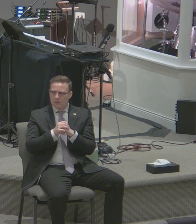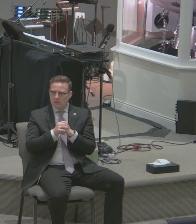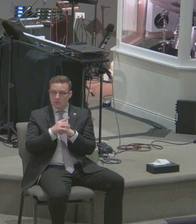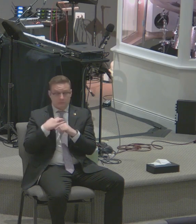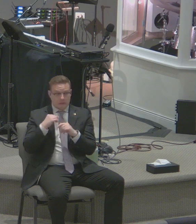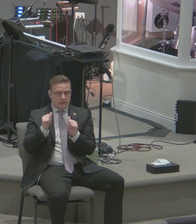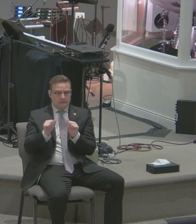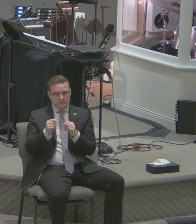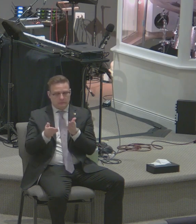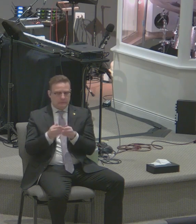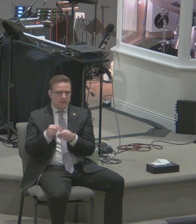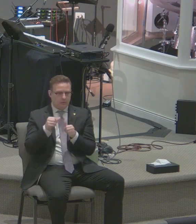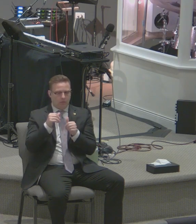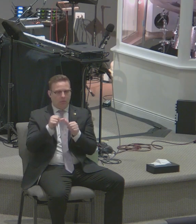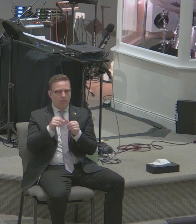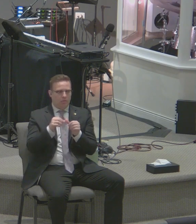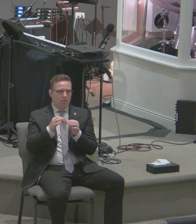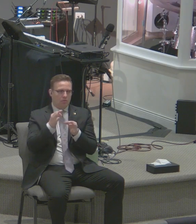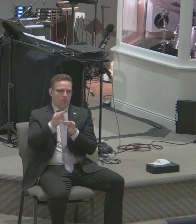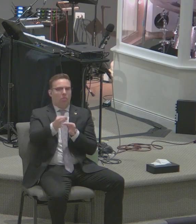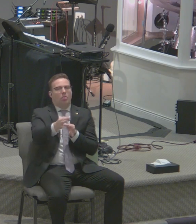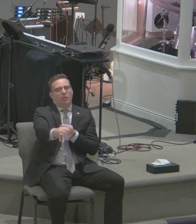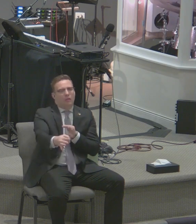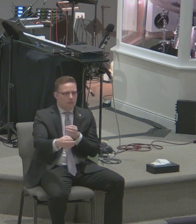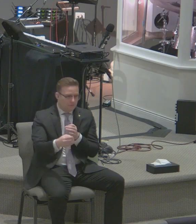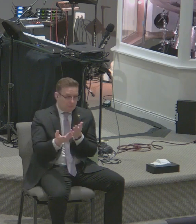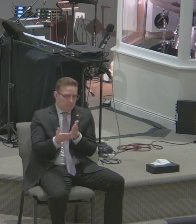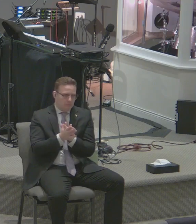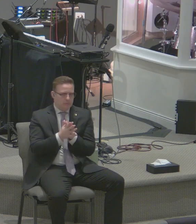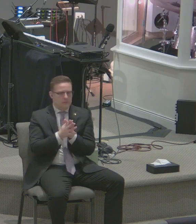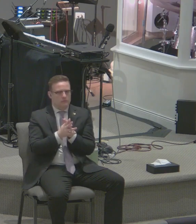I could probably go on and on, I'm sure, but